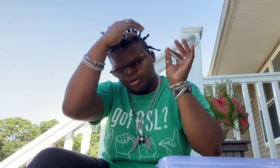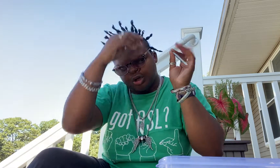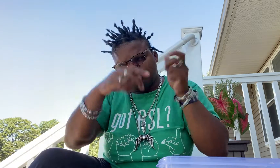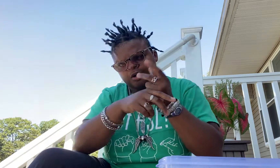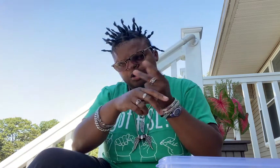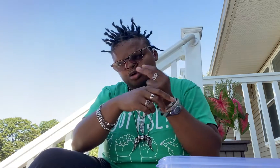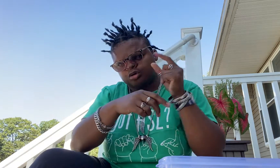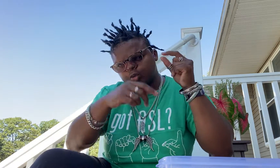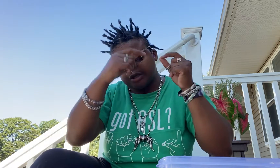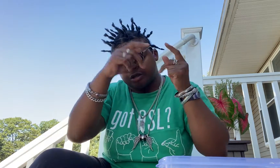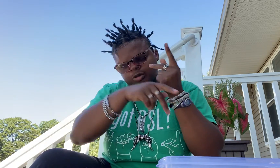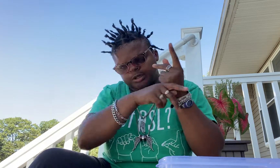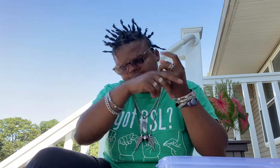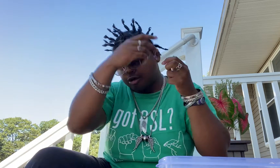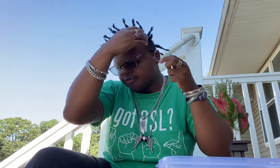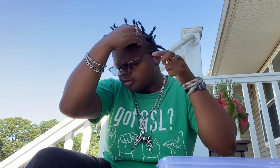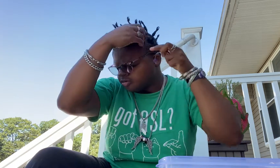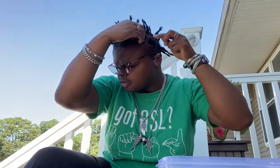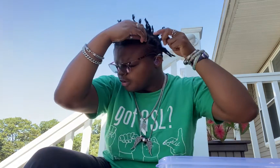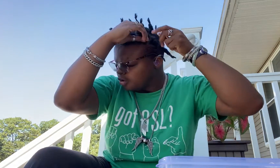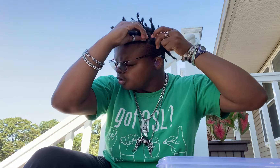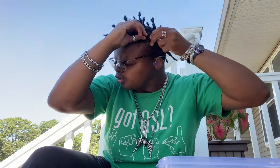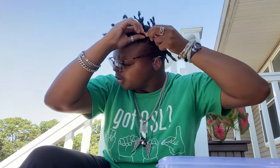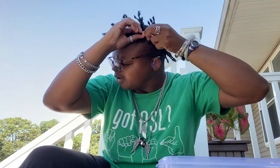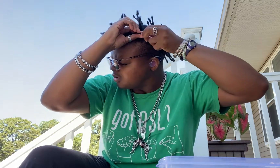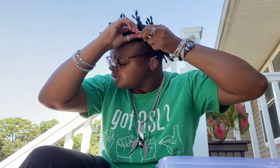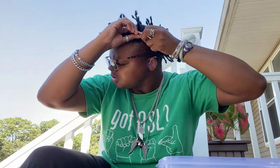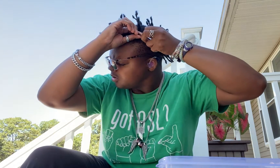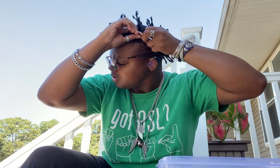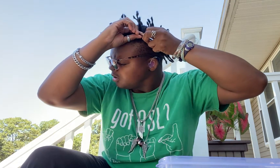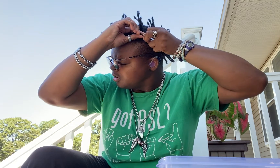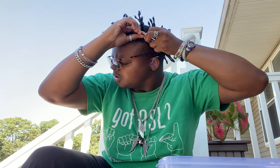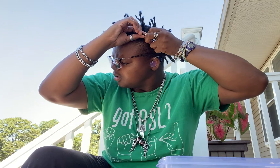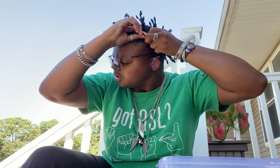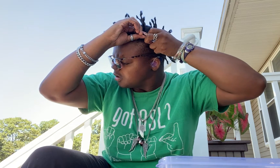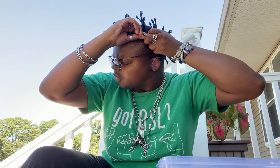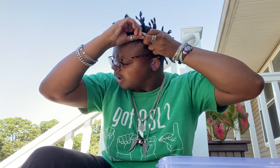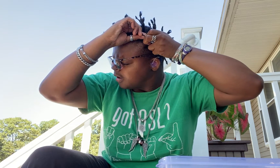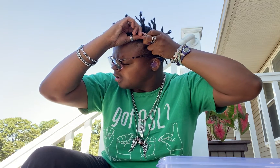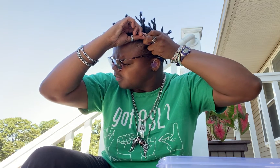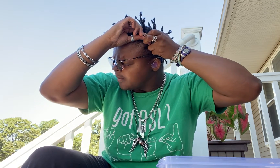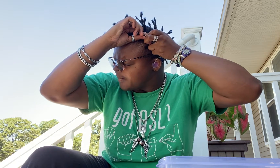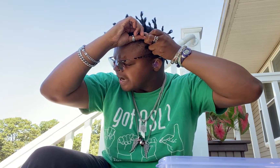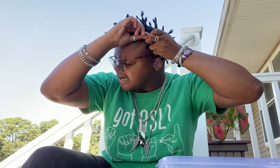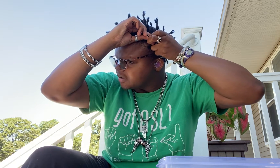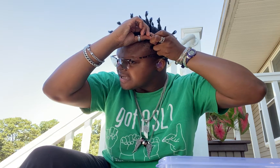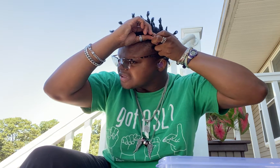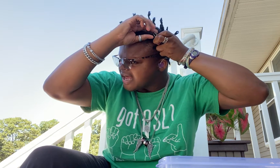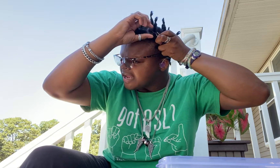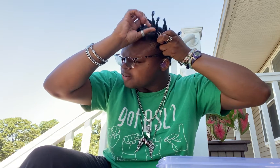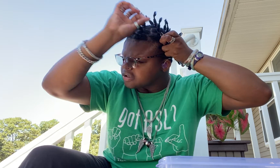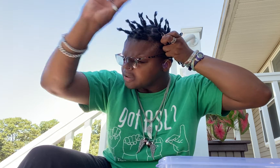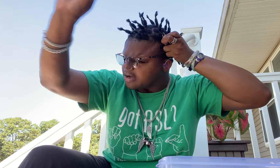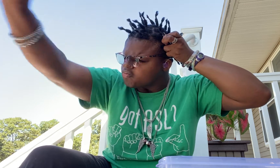When you use tweezers, be careful. So when you use tweezers, just go under the rubber band like that, it will slide right